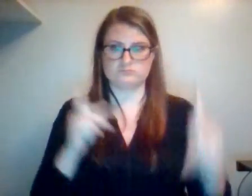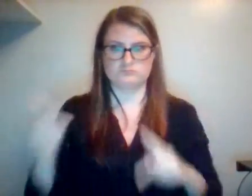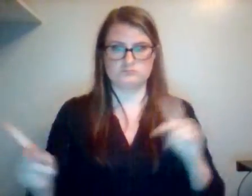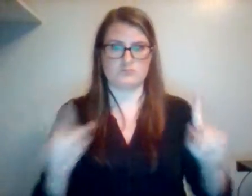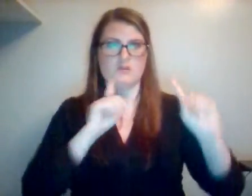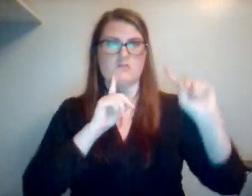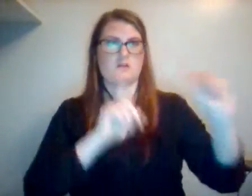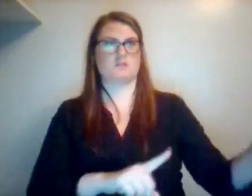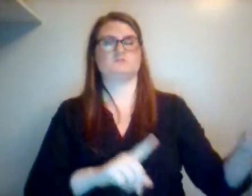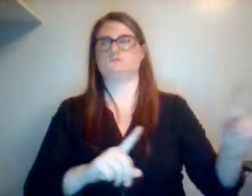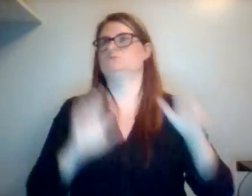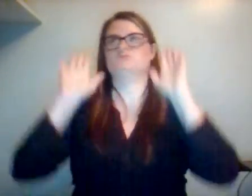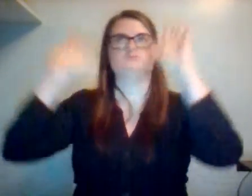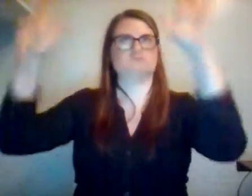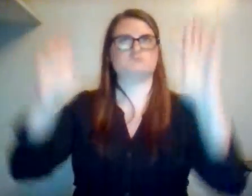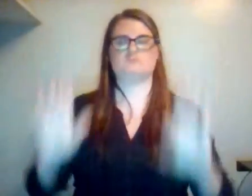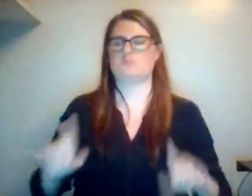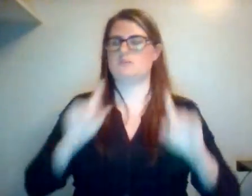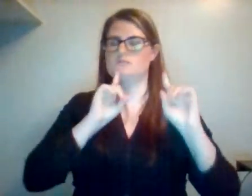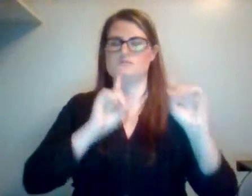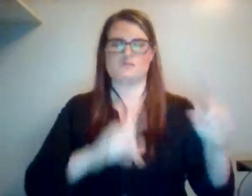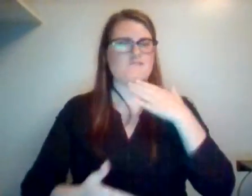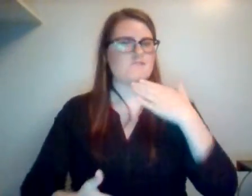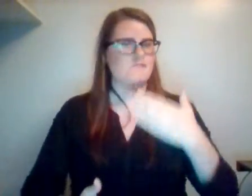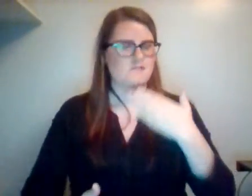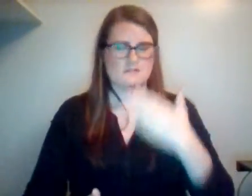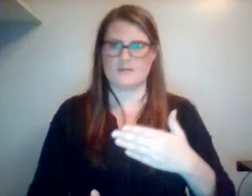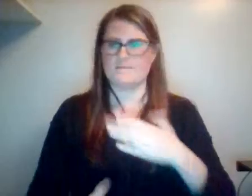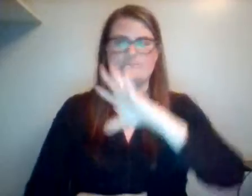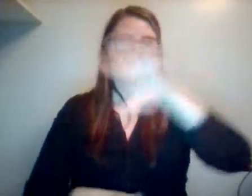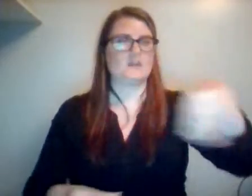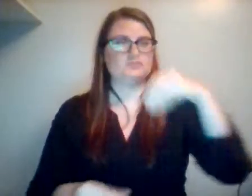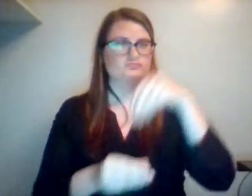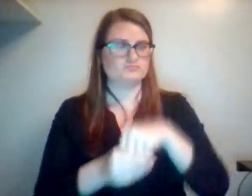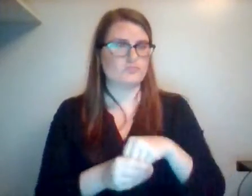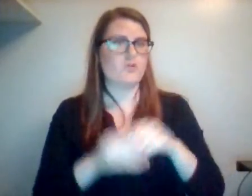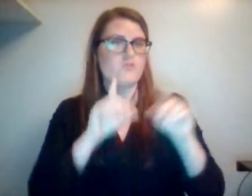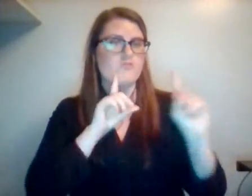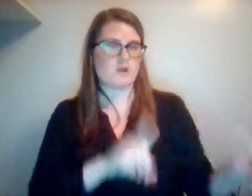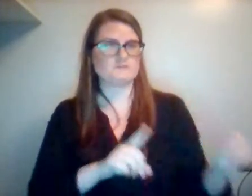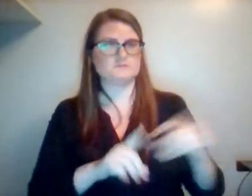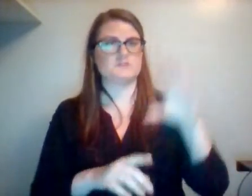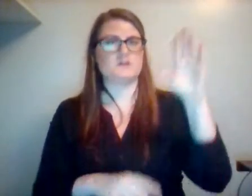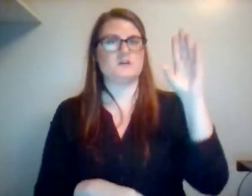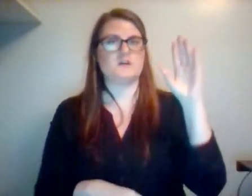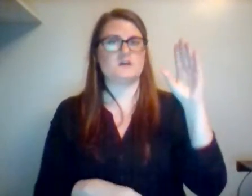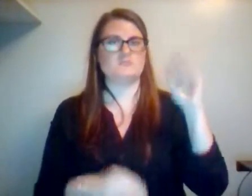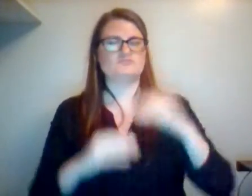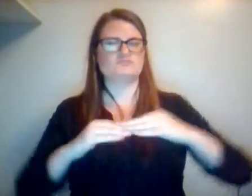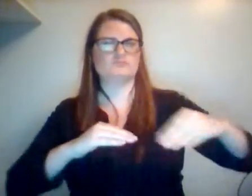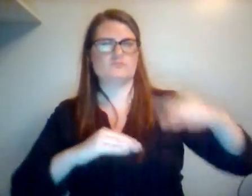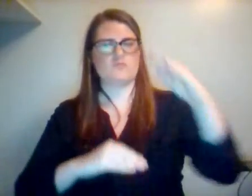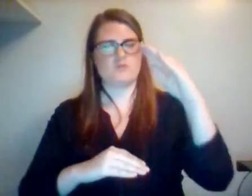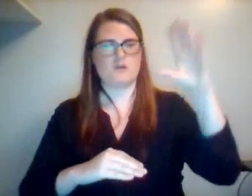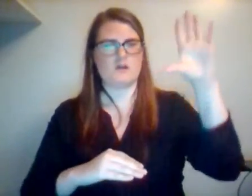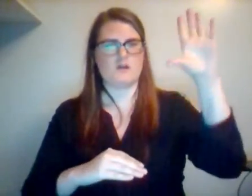amount of input you gave us. And of the total responses we received, over 50% of those who have a smartphone admit to checking their phones